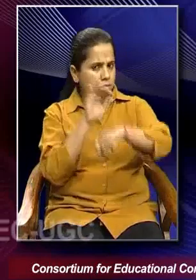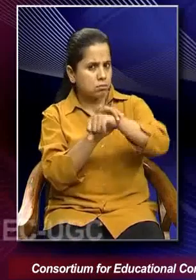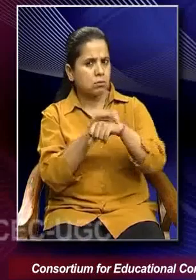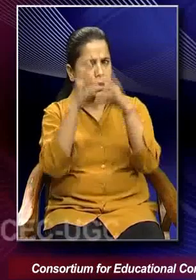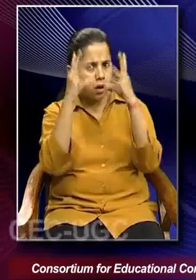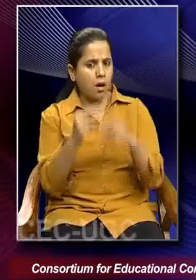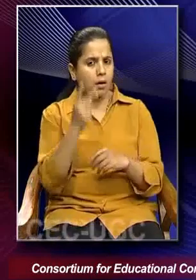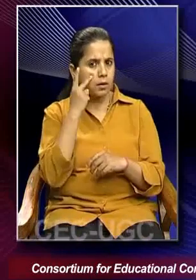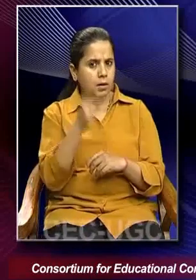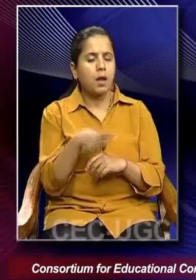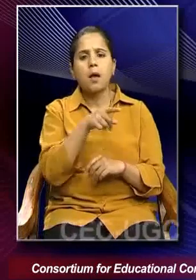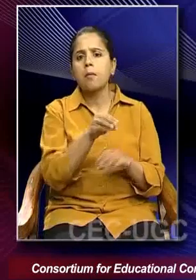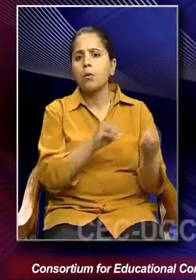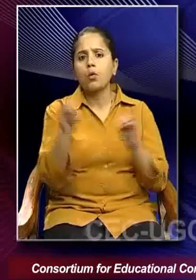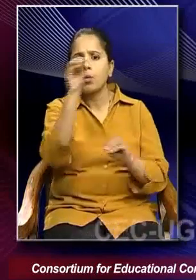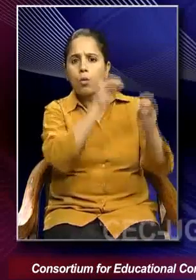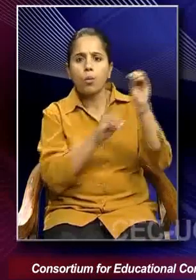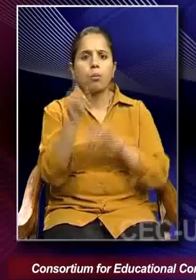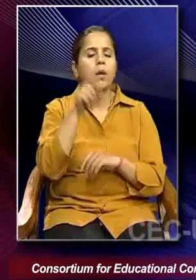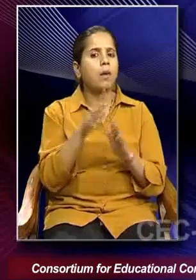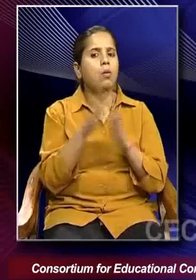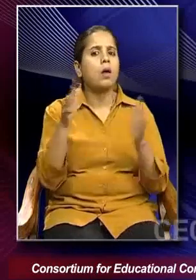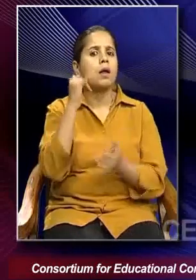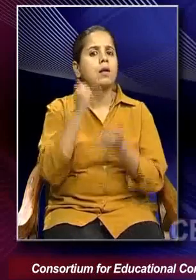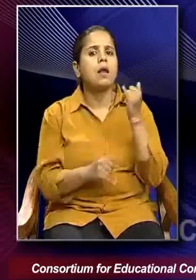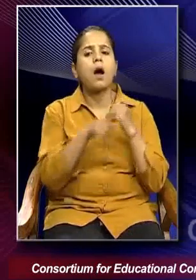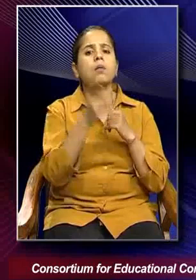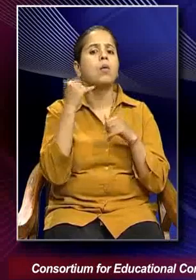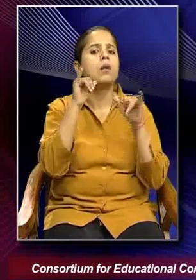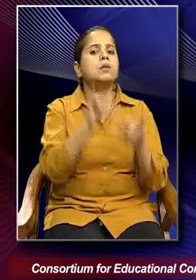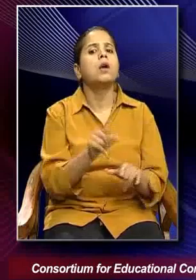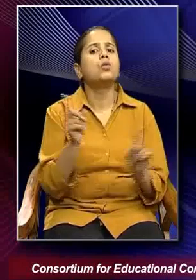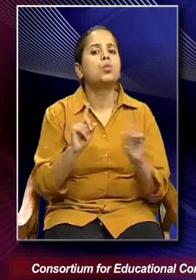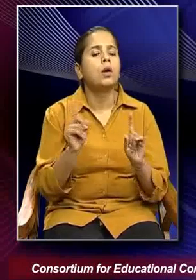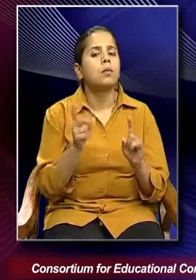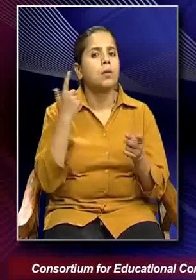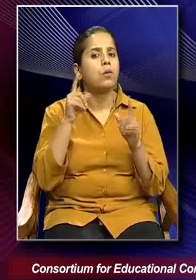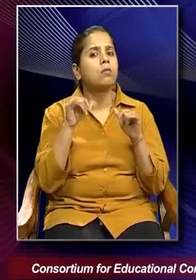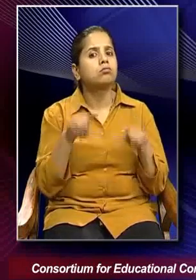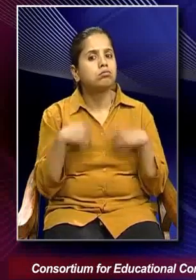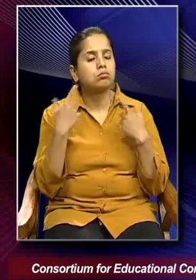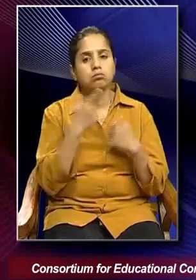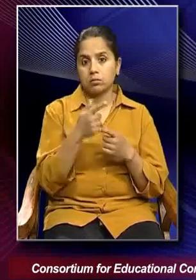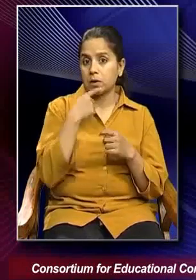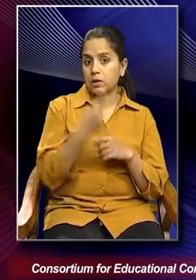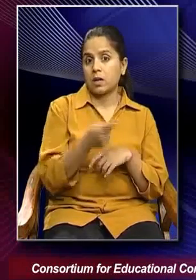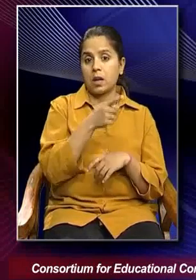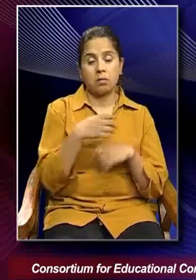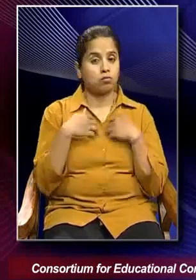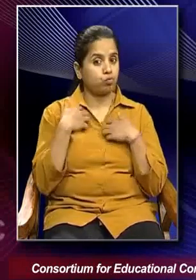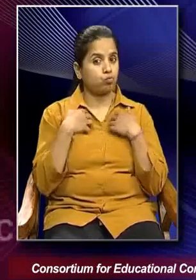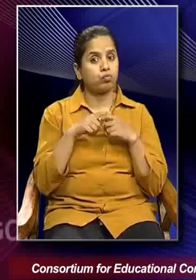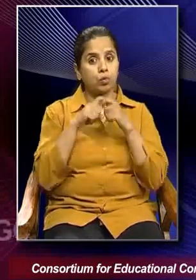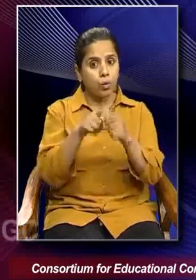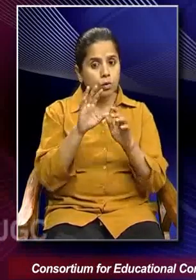the magnitude of migrant by the question of last residence. And so this is also a very interesting question, because it also tells you about